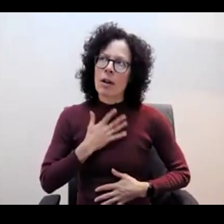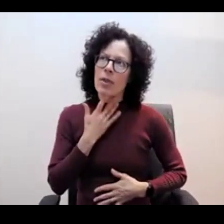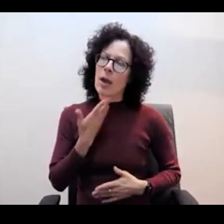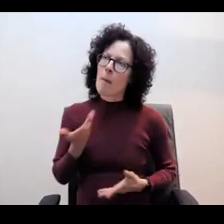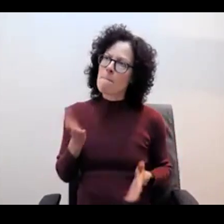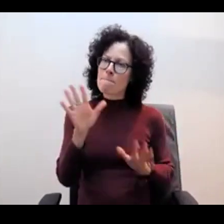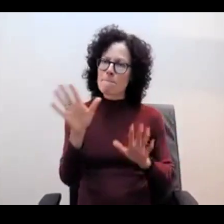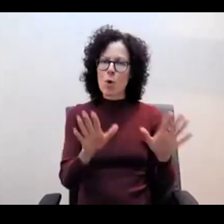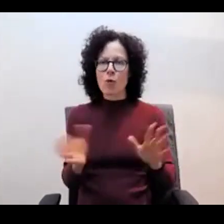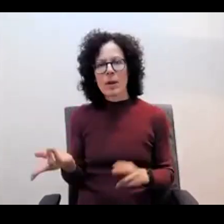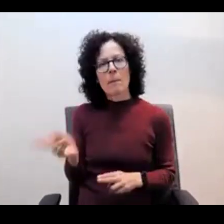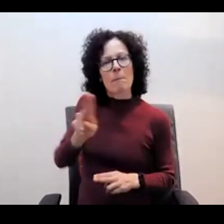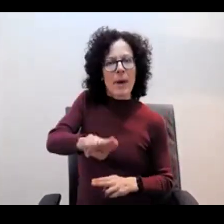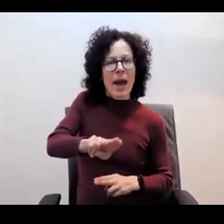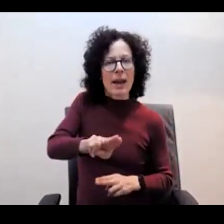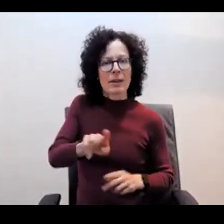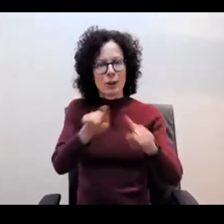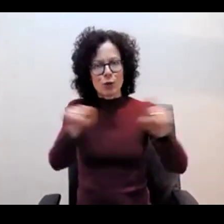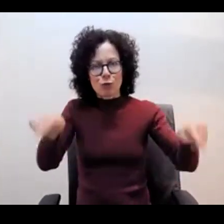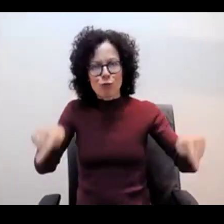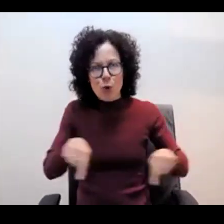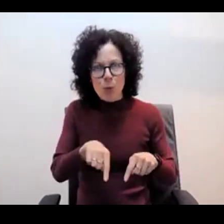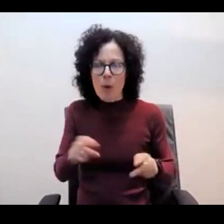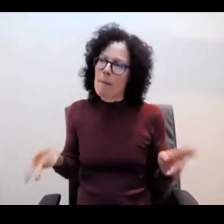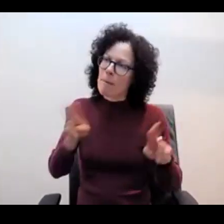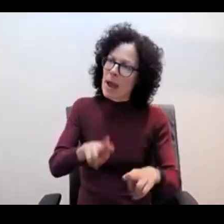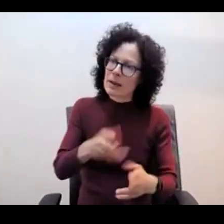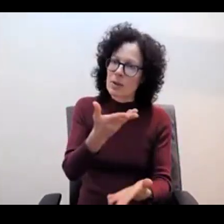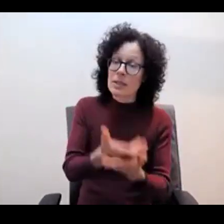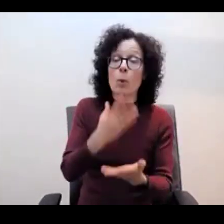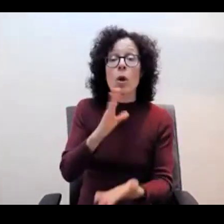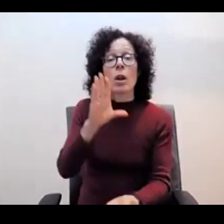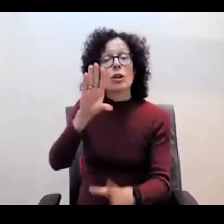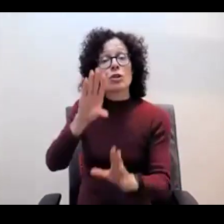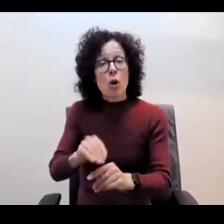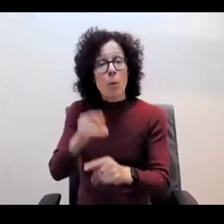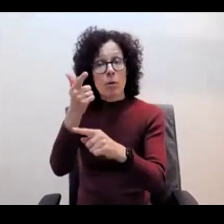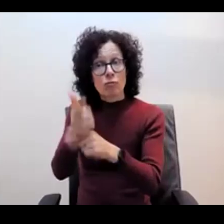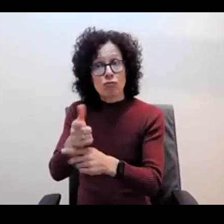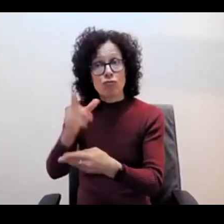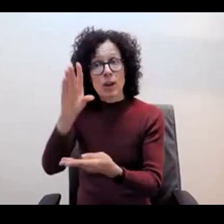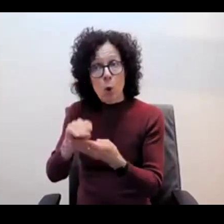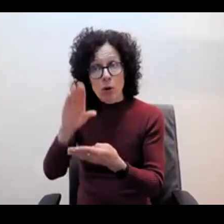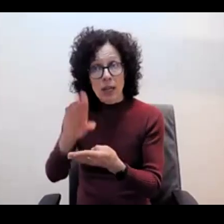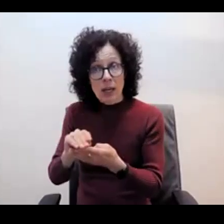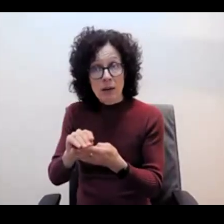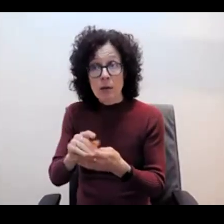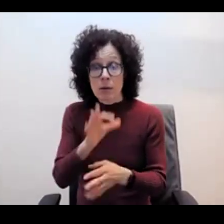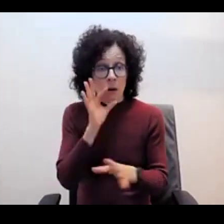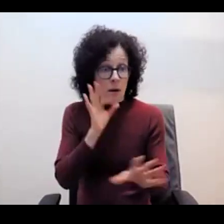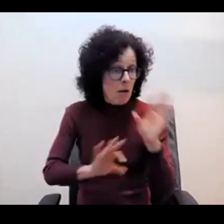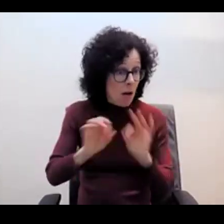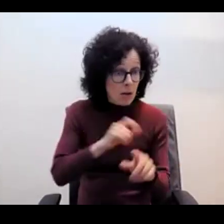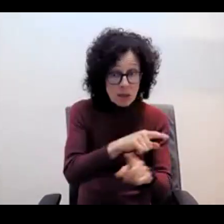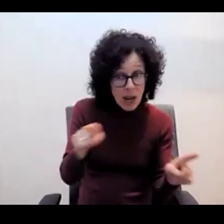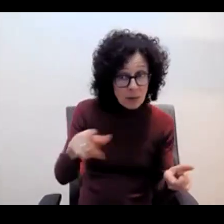to the seats and chairs. So thank you for that. So I will stop the recording and then invite anyone to use the chat or